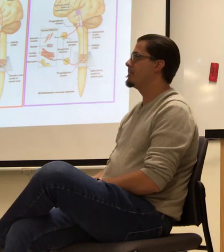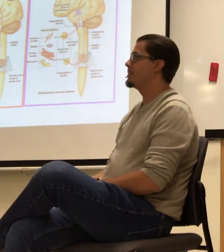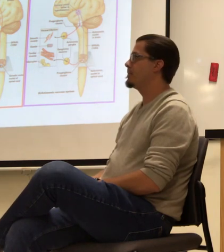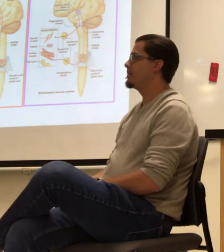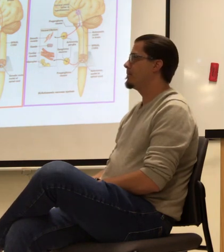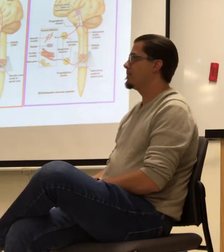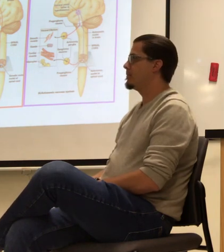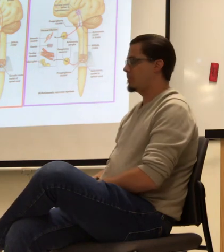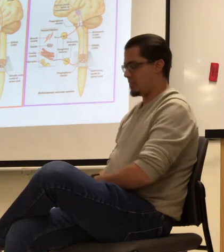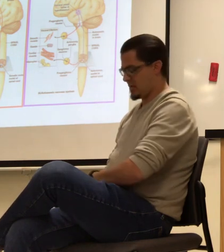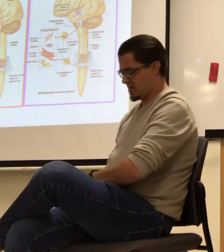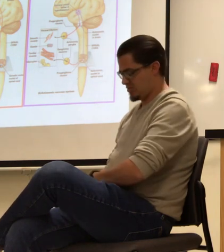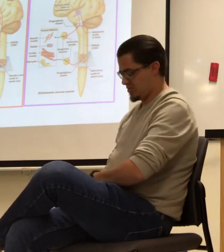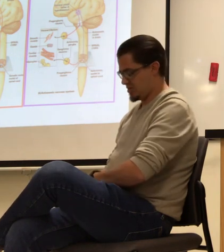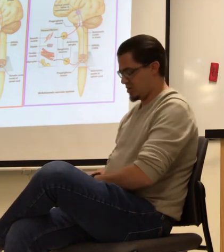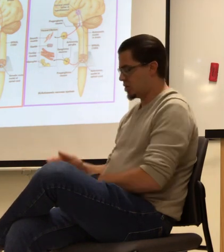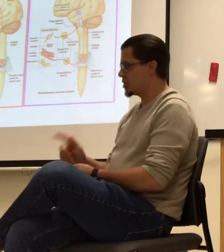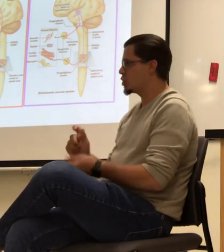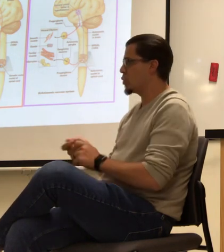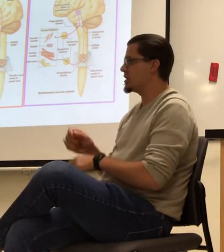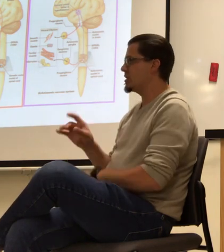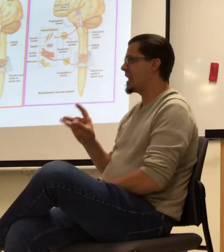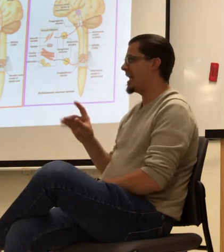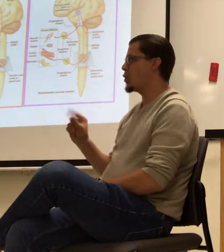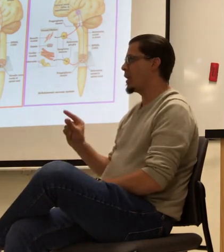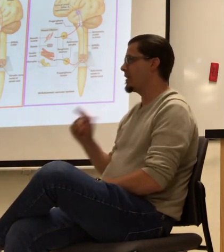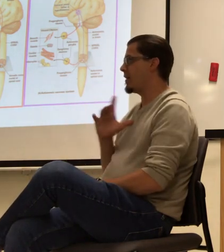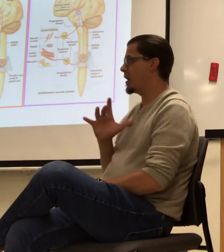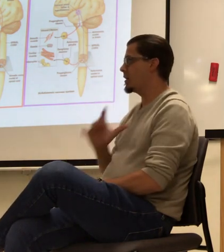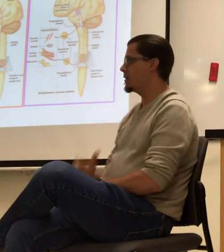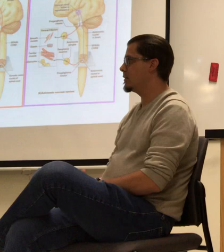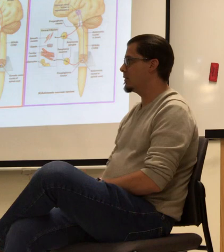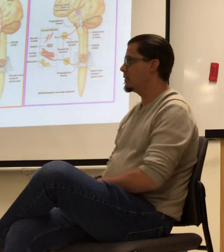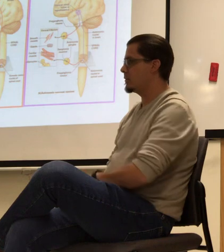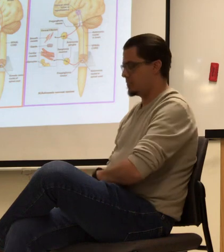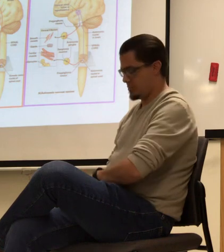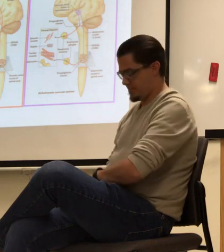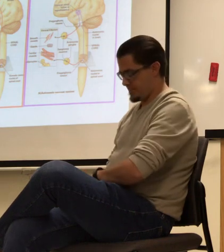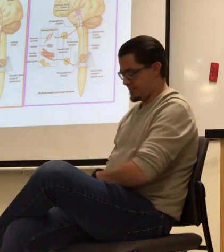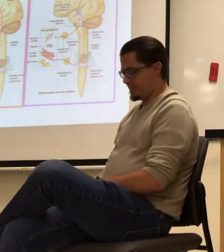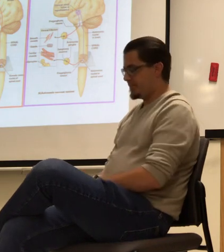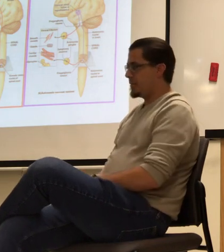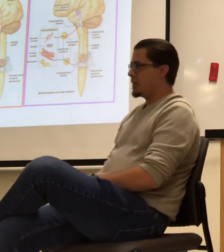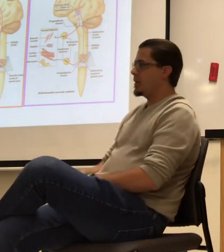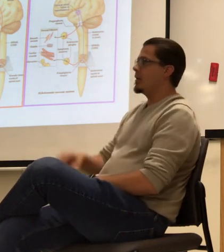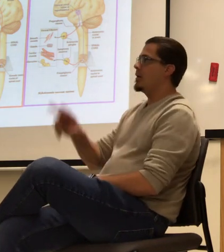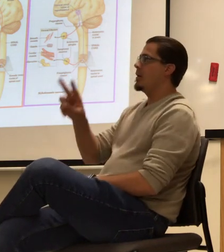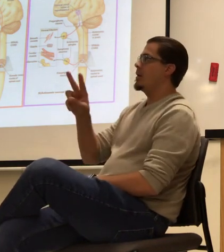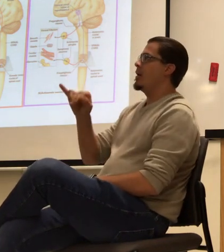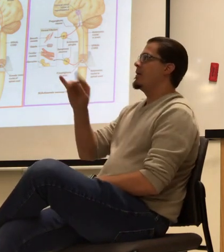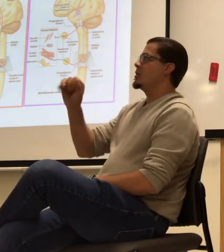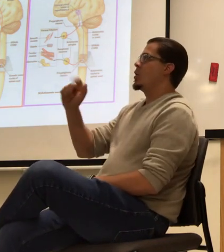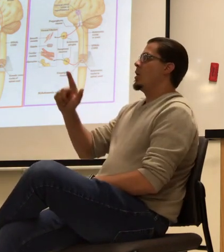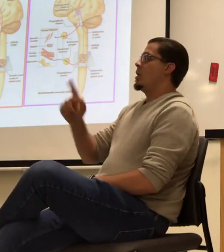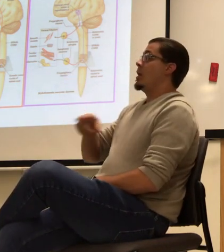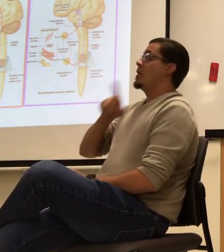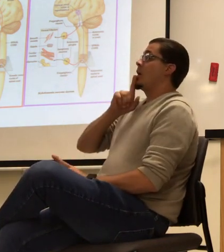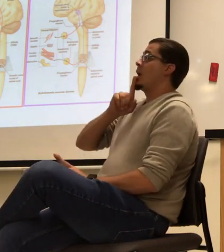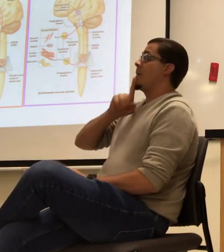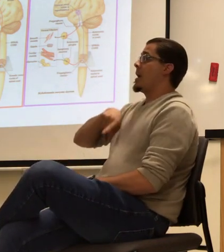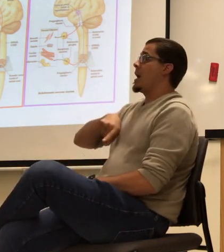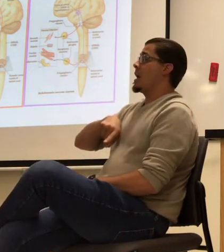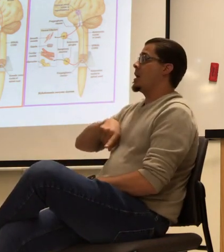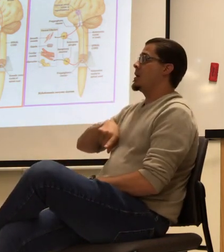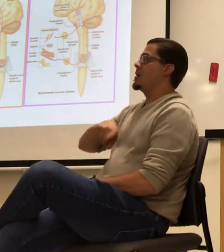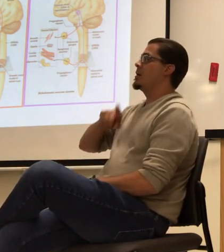called visceral motor, as opposed to somatic motor. That's the term you use. And the command is primarily